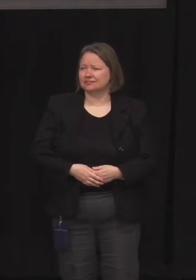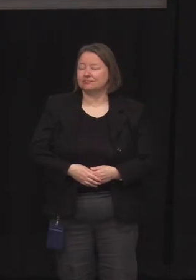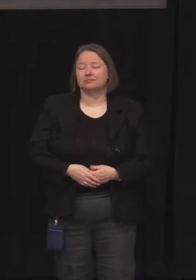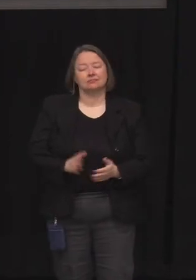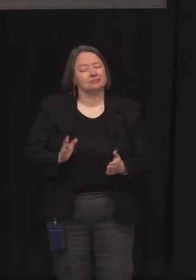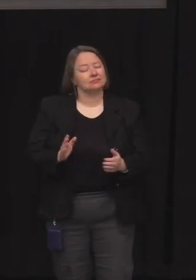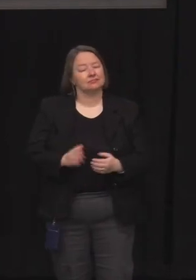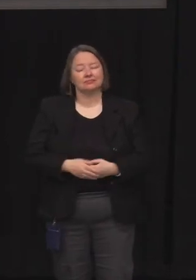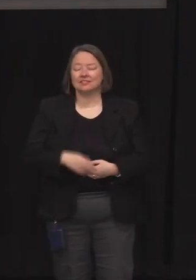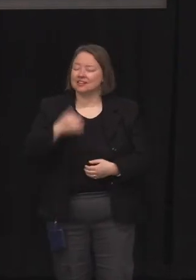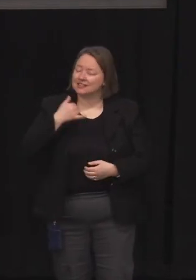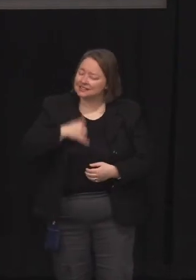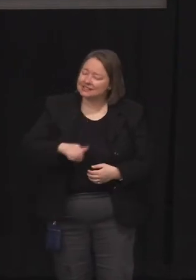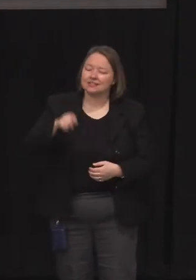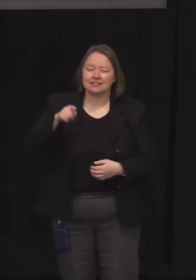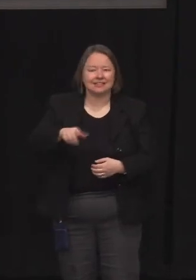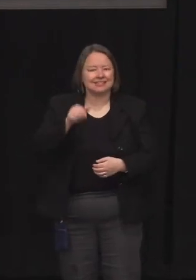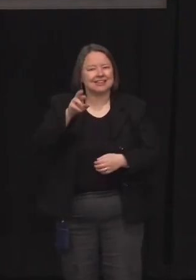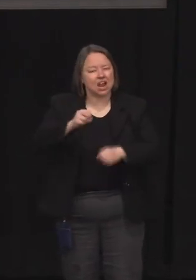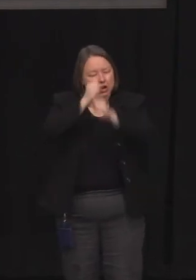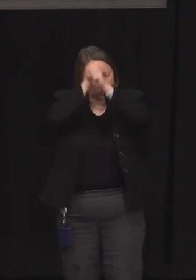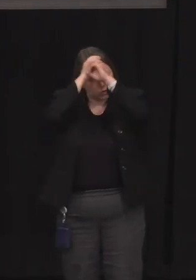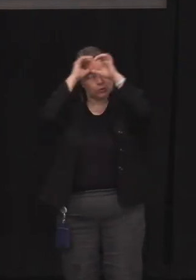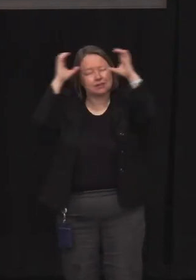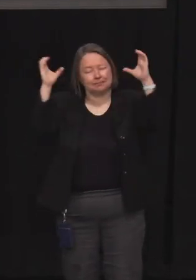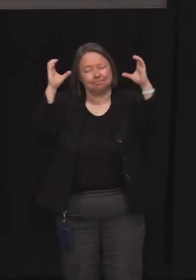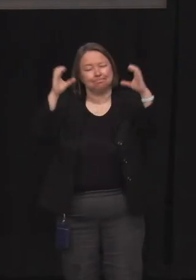And yet he still dared to dream.